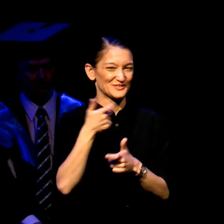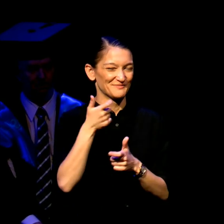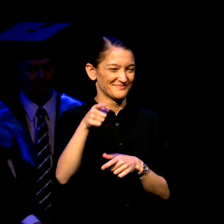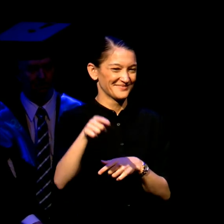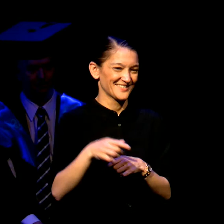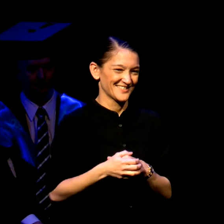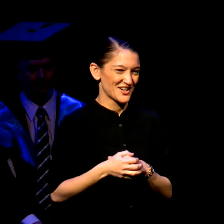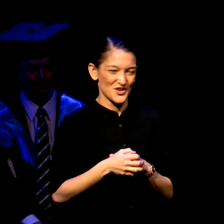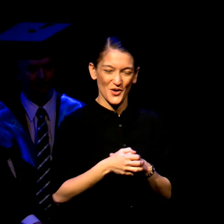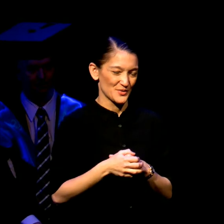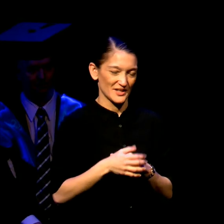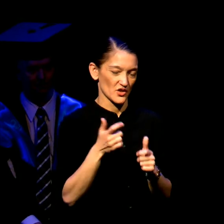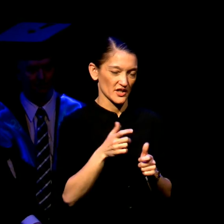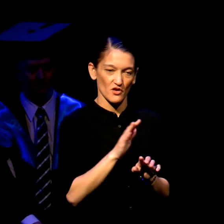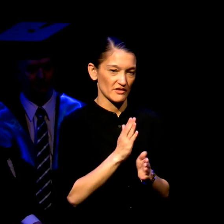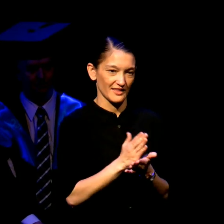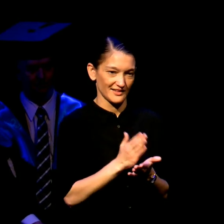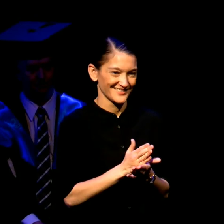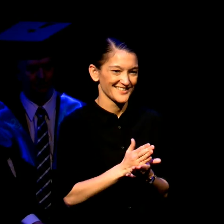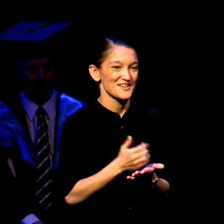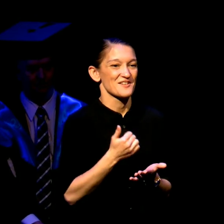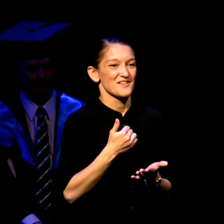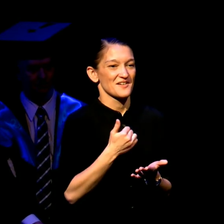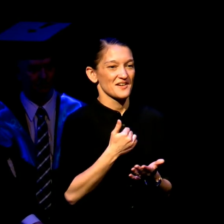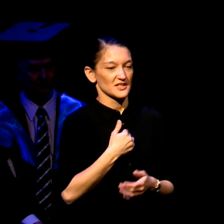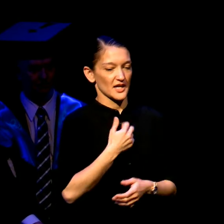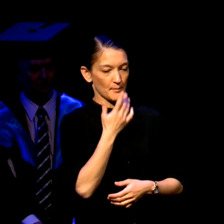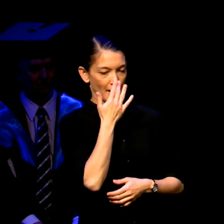reality is far from that. At my age of 30,